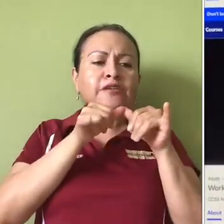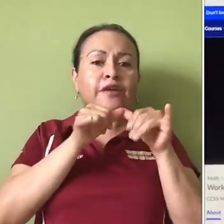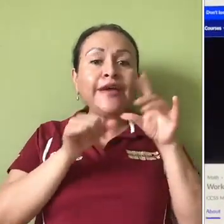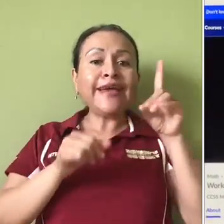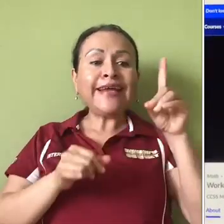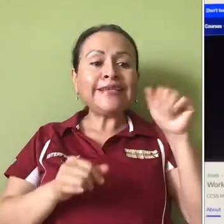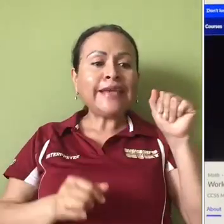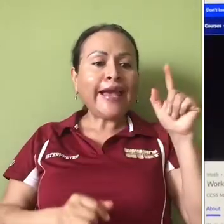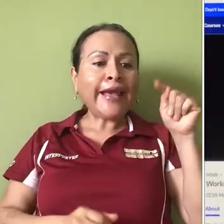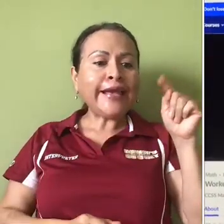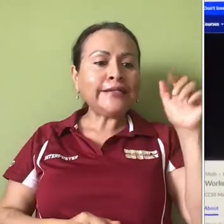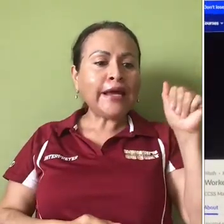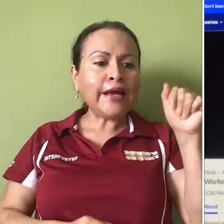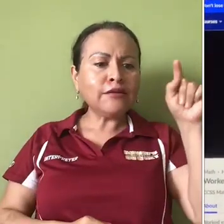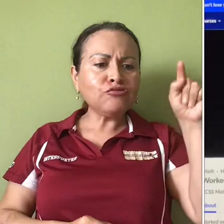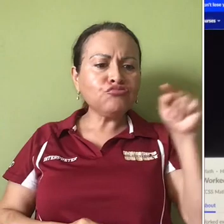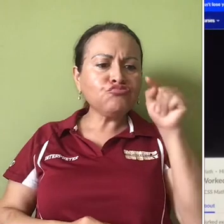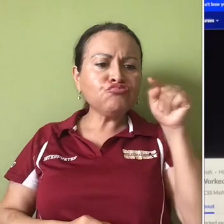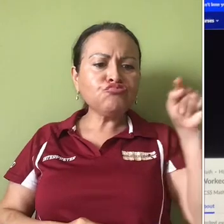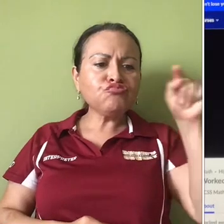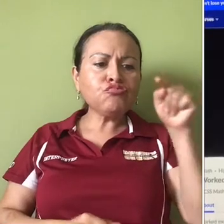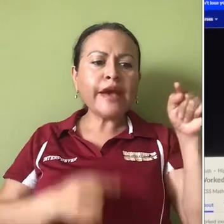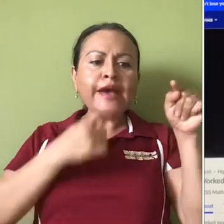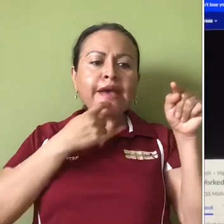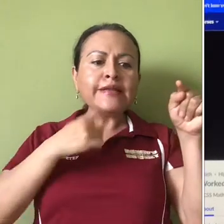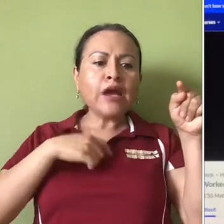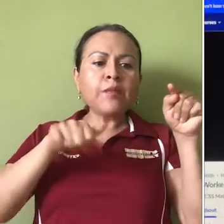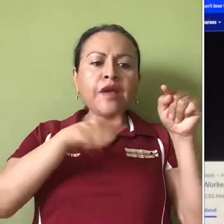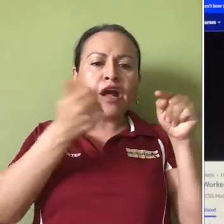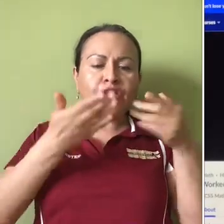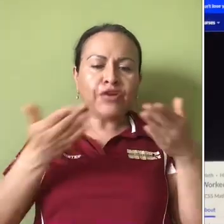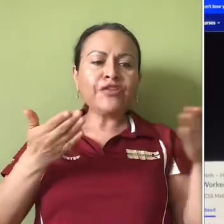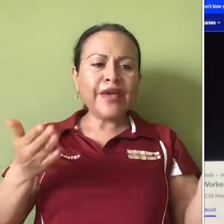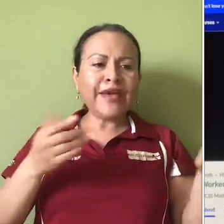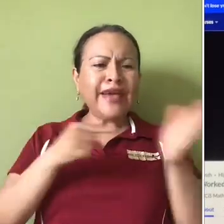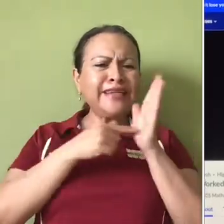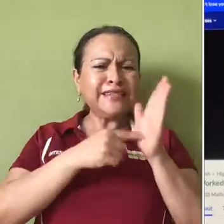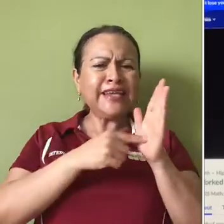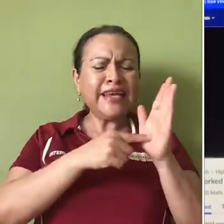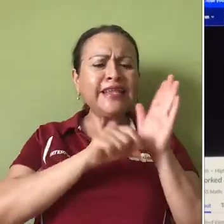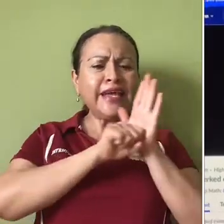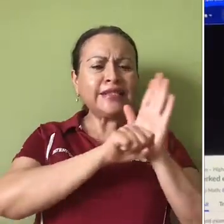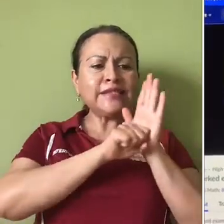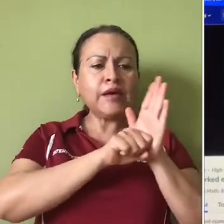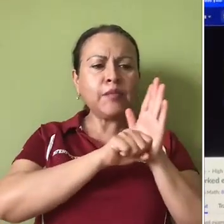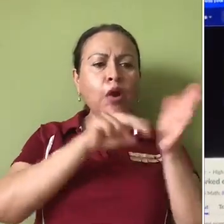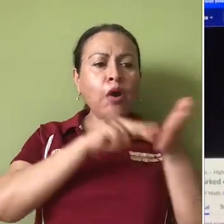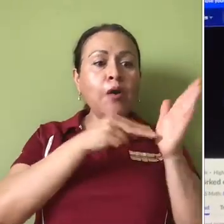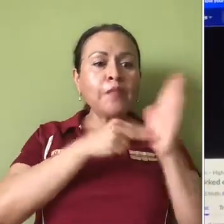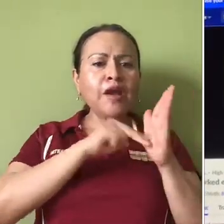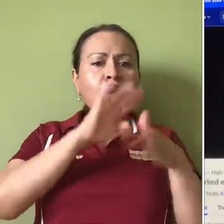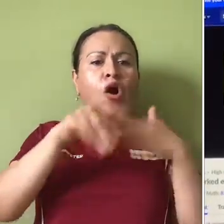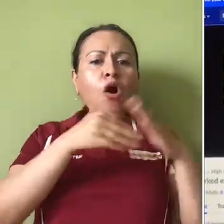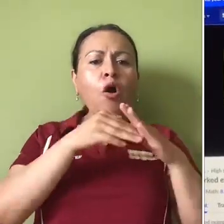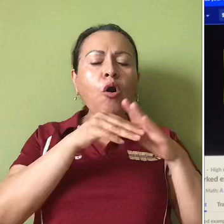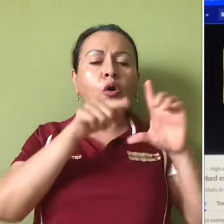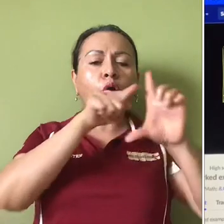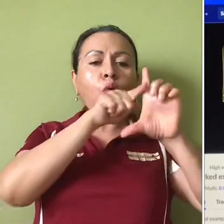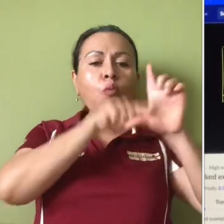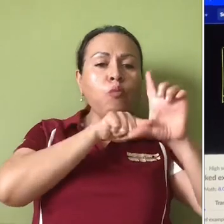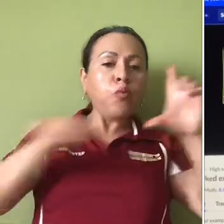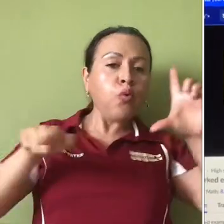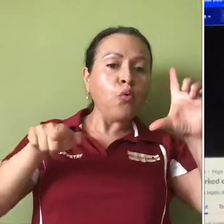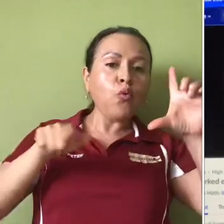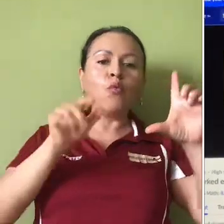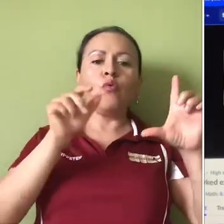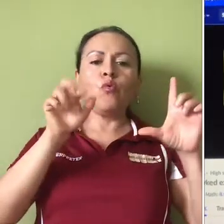theta. And they tell us a few other things. You might have seen this symbol before. That means that these are right angles, or that they have a measure of